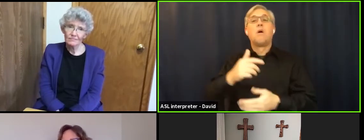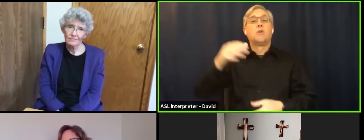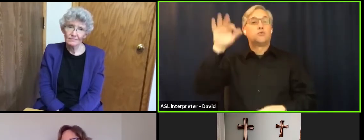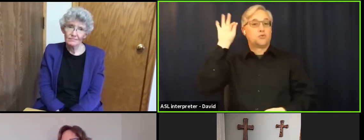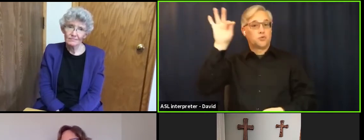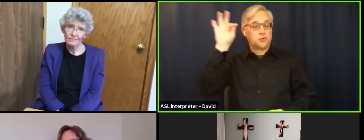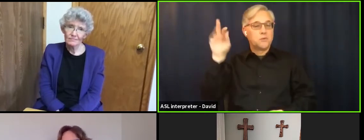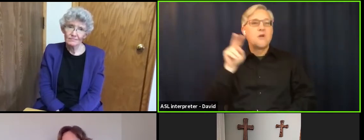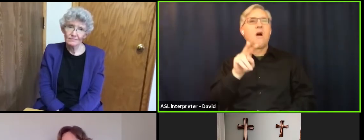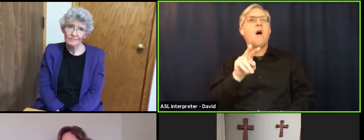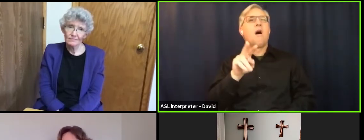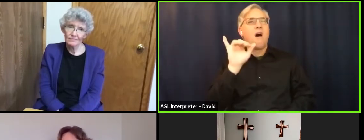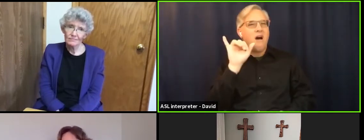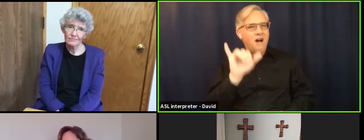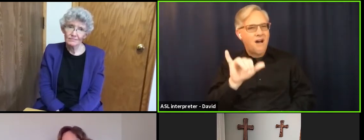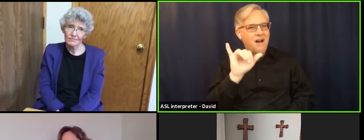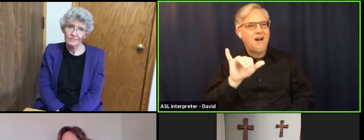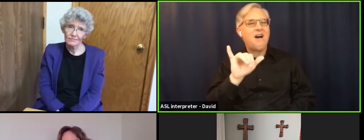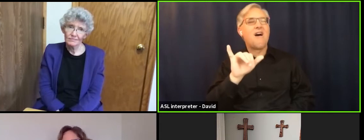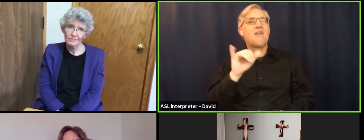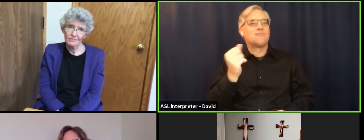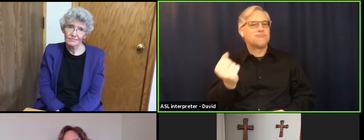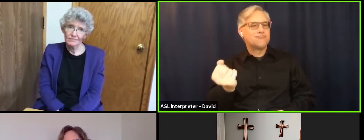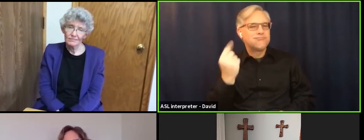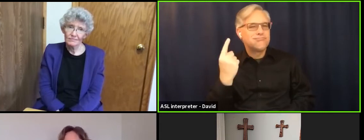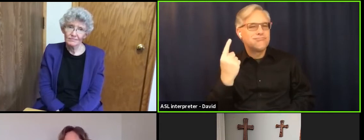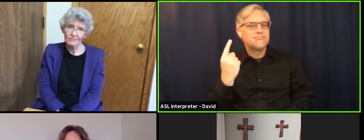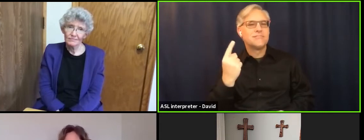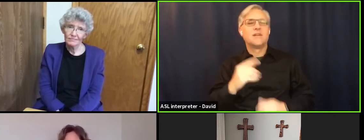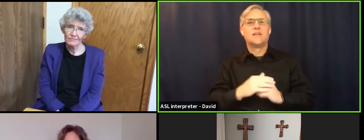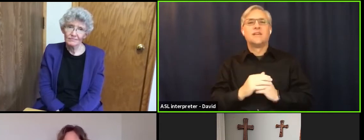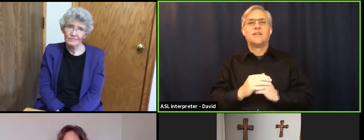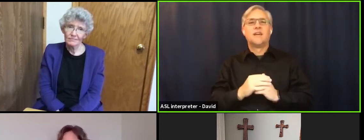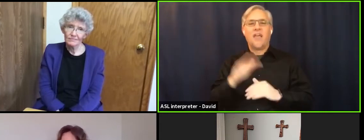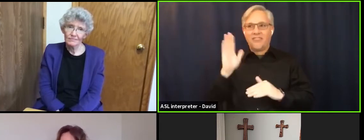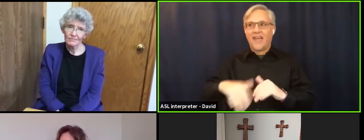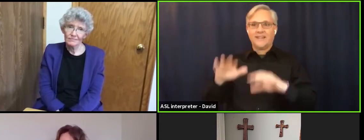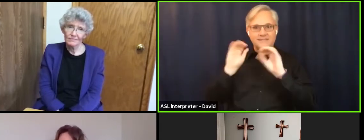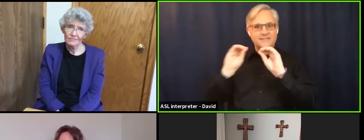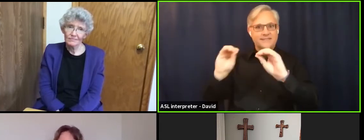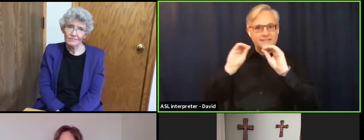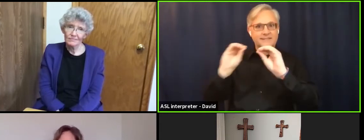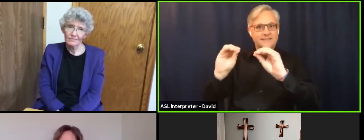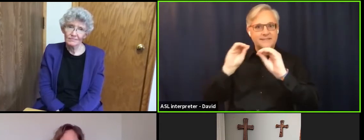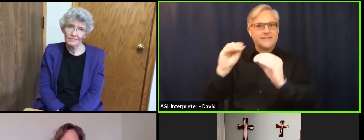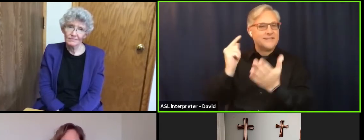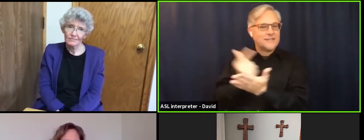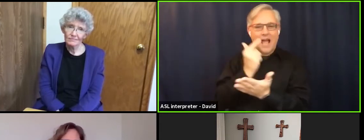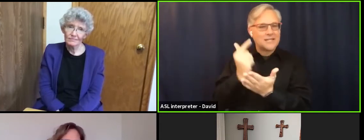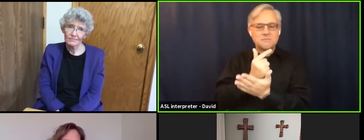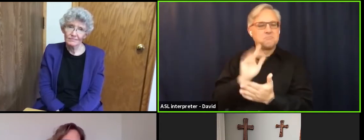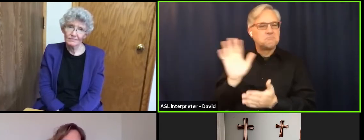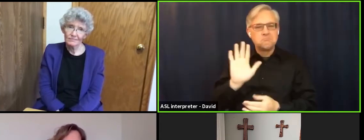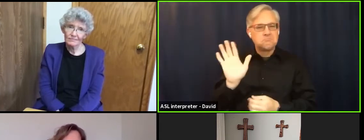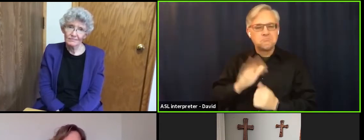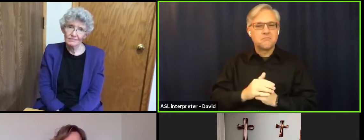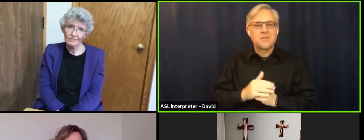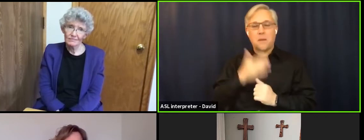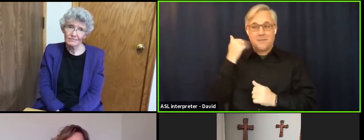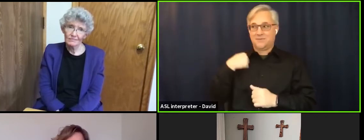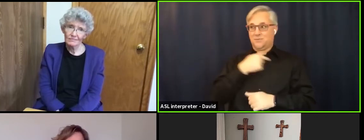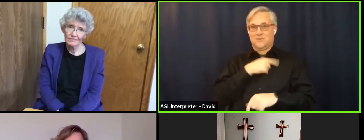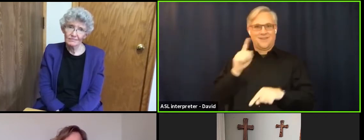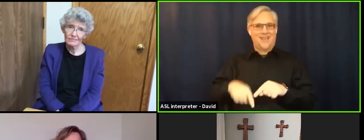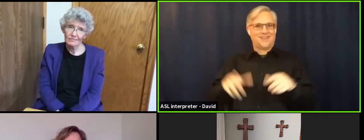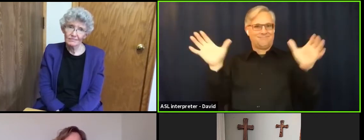speak to a particular thing instead of having to teach all about the gospel. So because we aren't able to meet together in